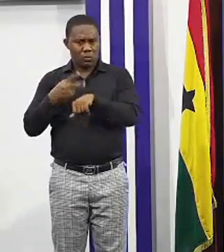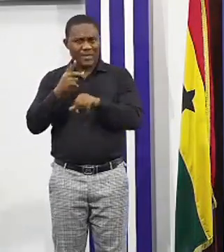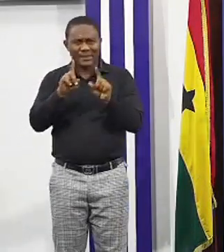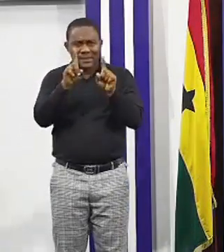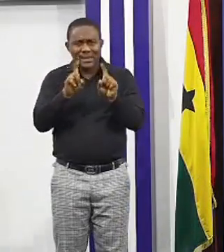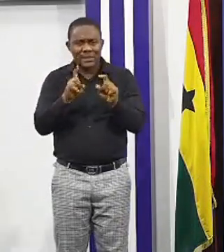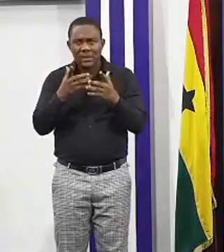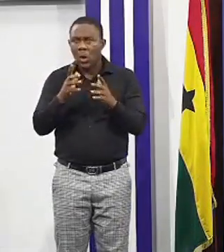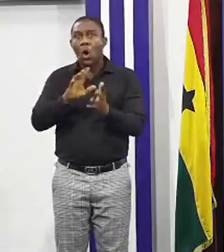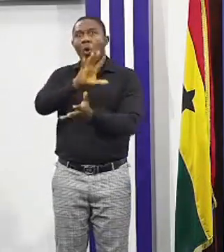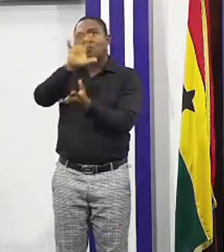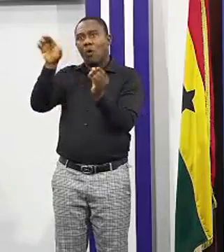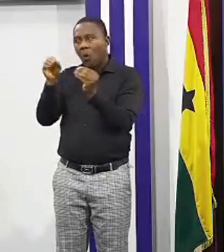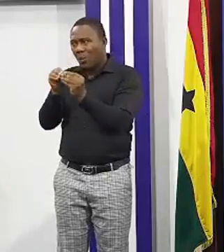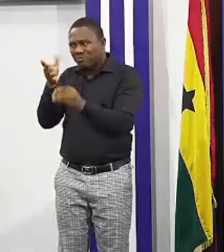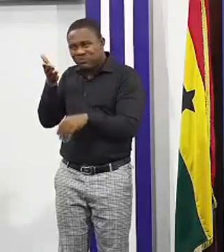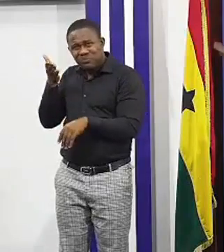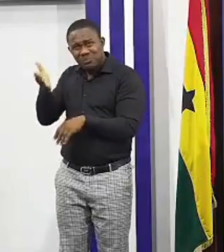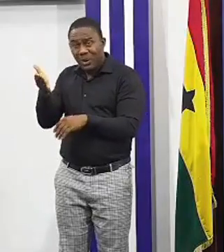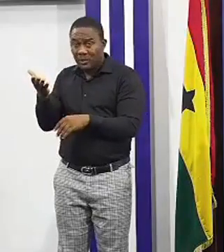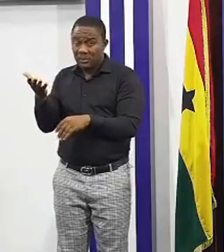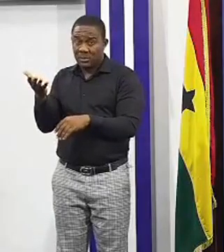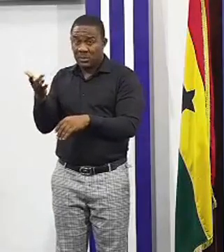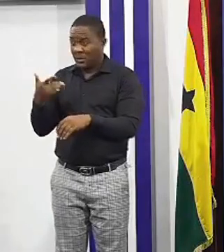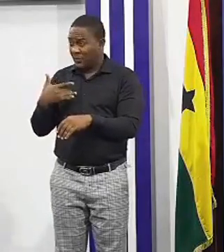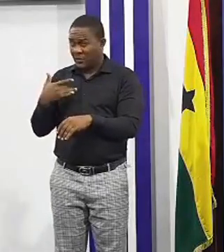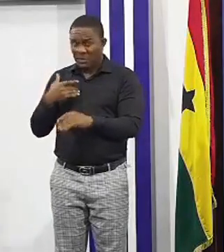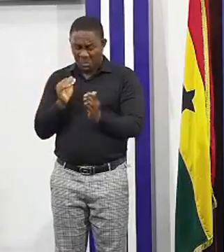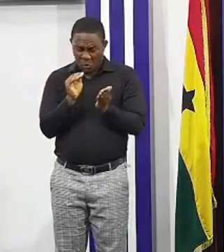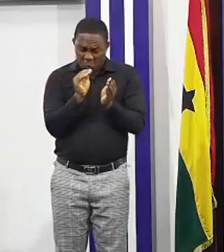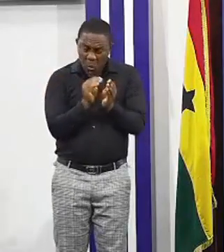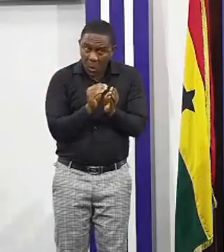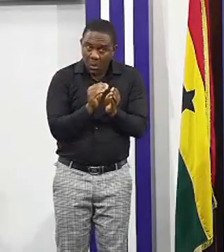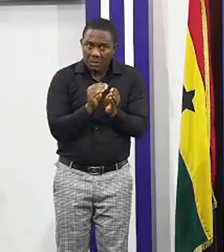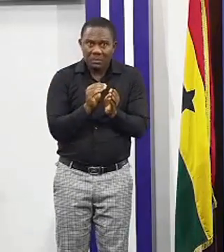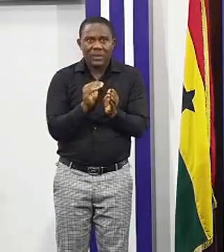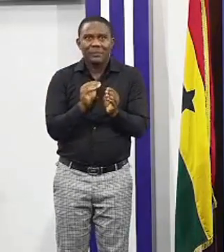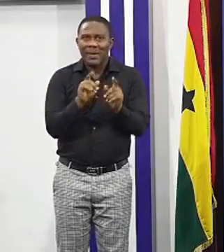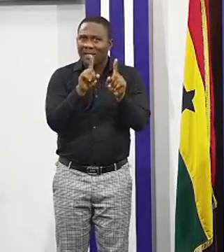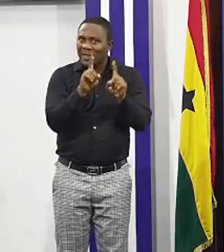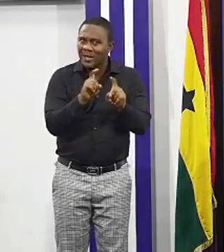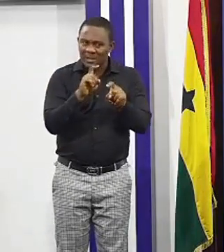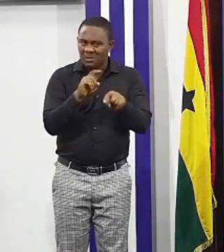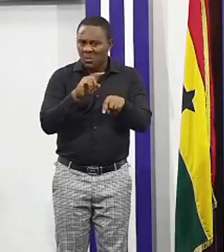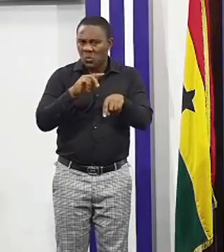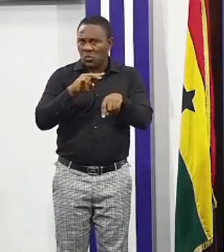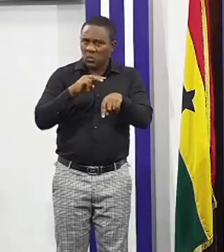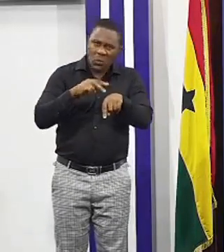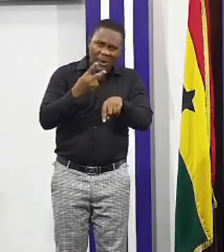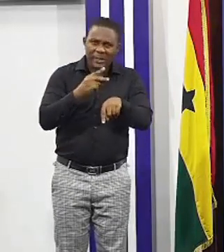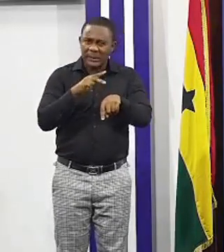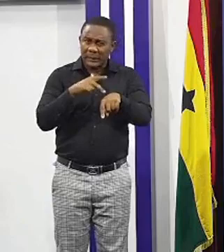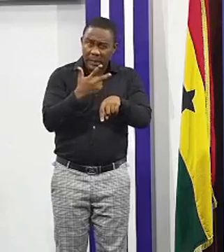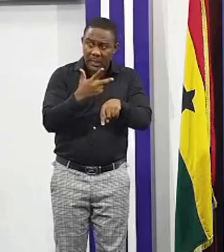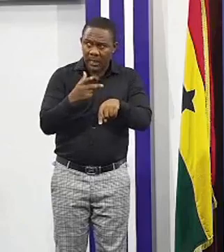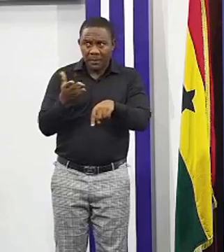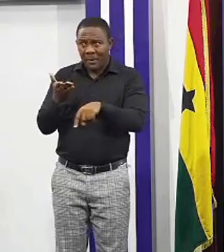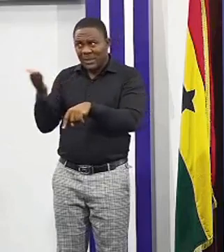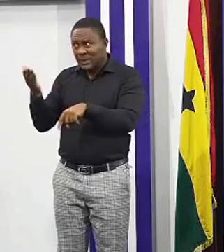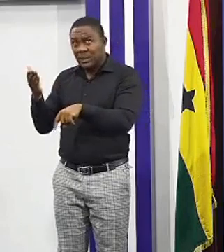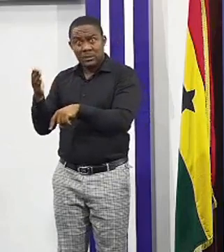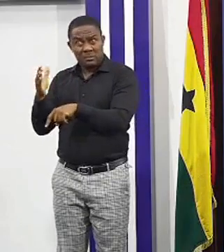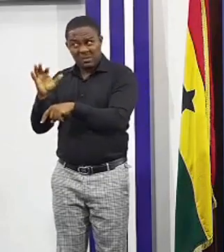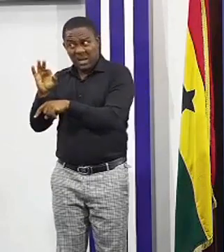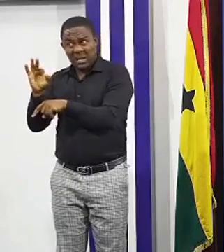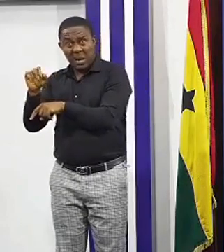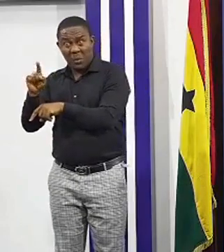percentage of the total test is it? And does that negate the essence of the entire testing exercise? So, Prof, you have to help us to